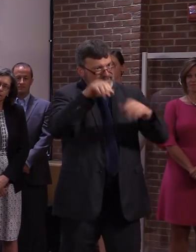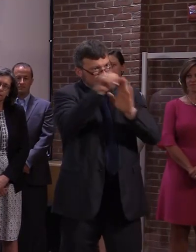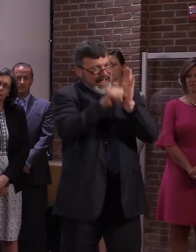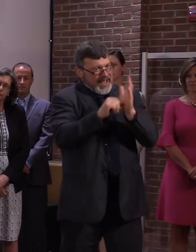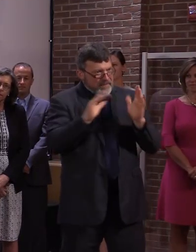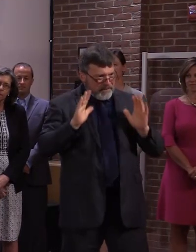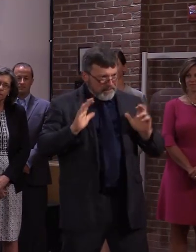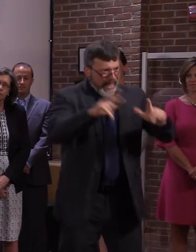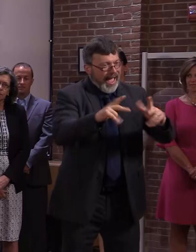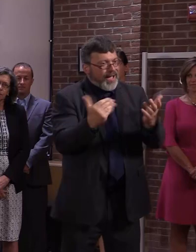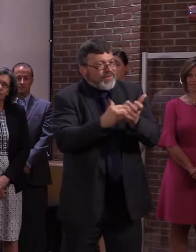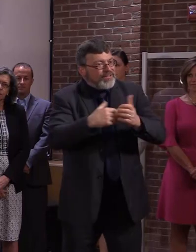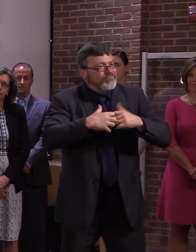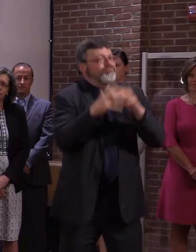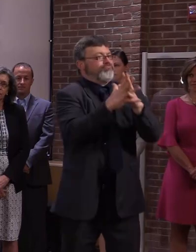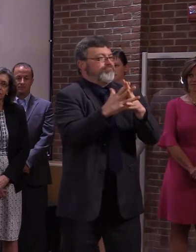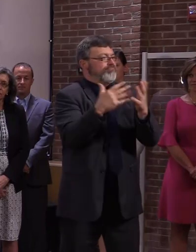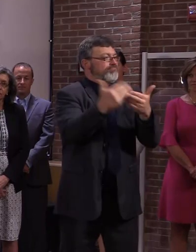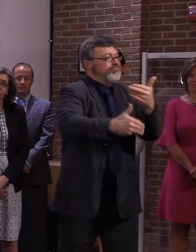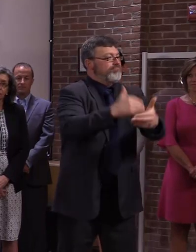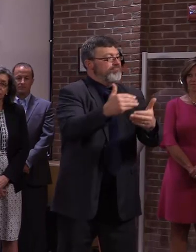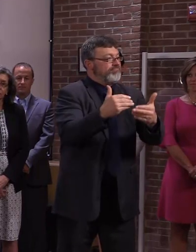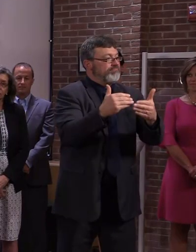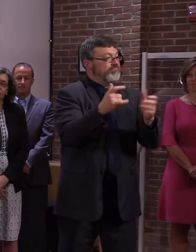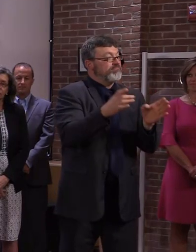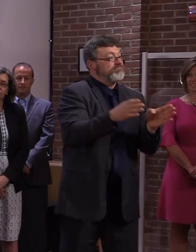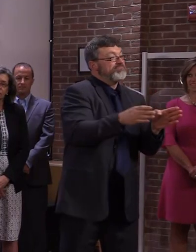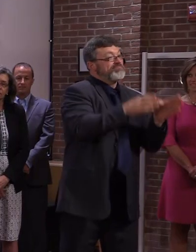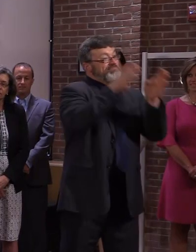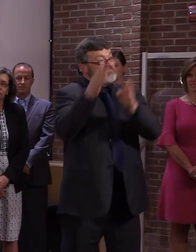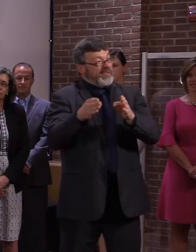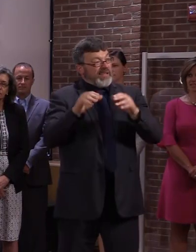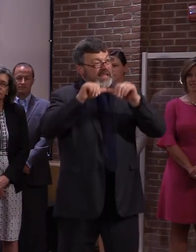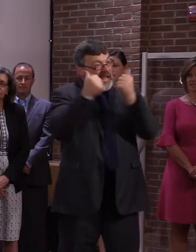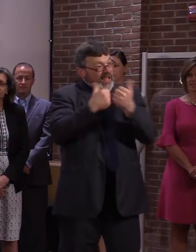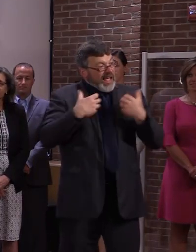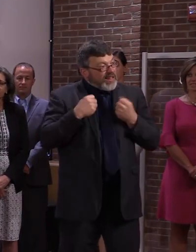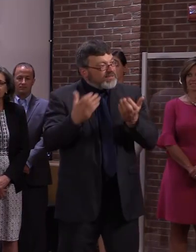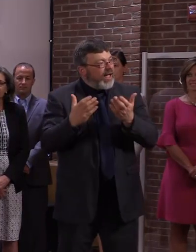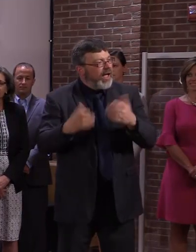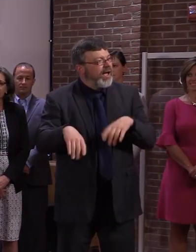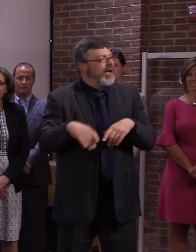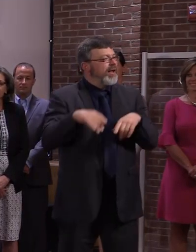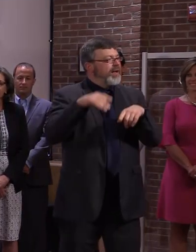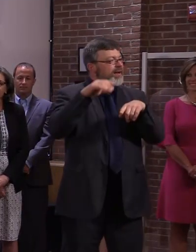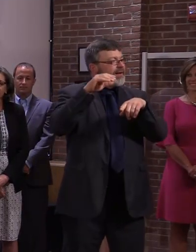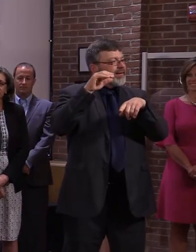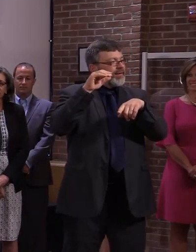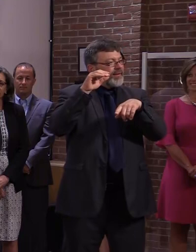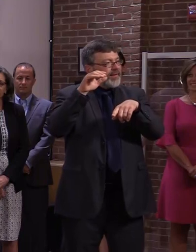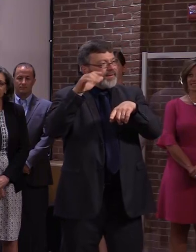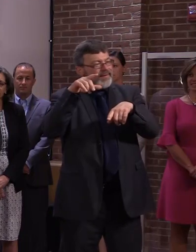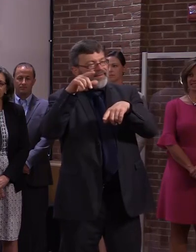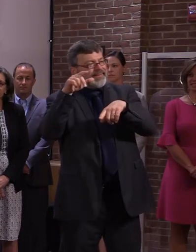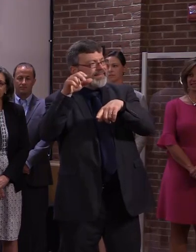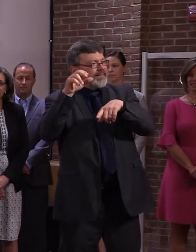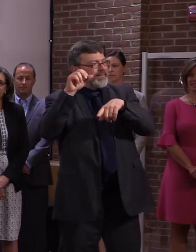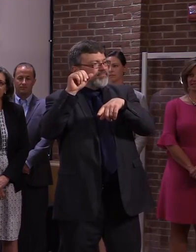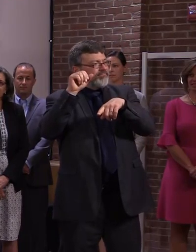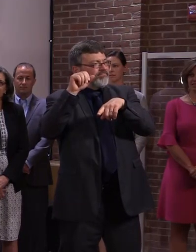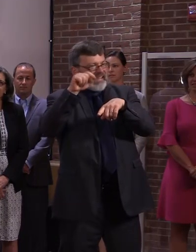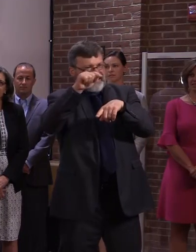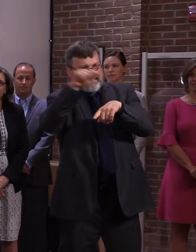Our seasoned leaders at AHS, Secretary Smith, Deputy Secretary Samuelson, and their entire